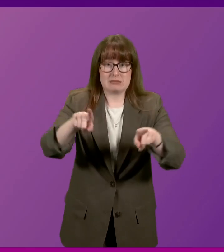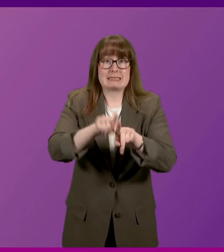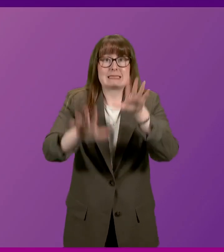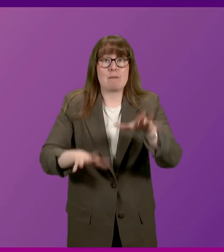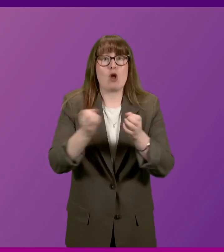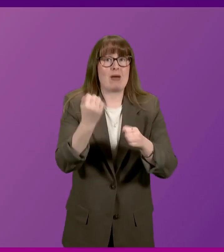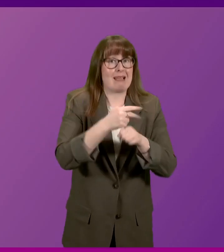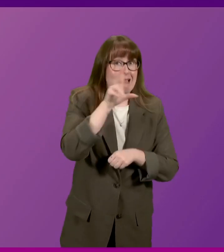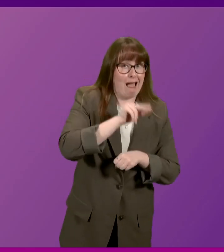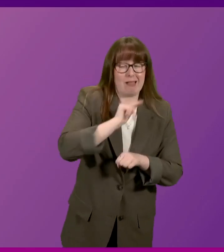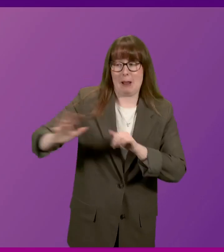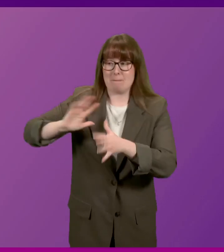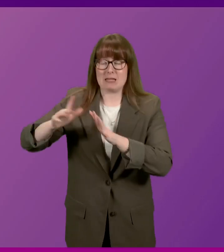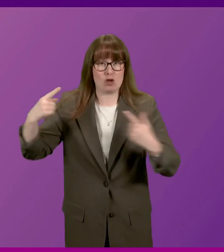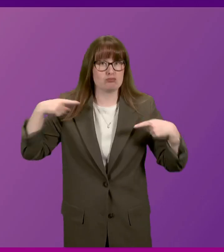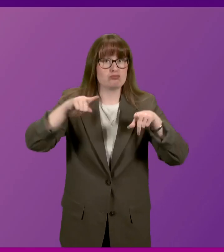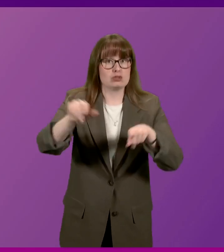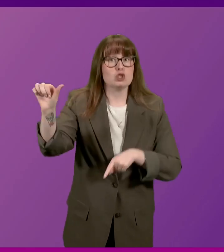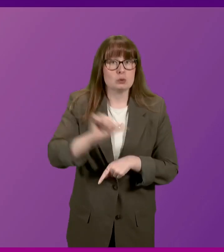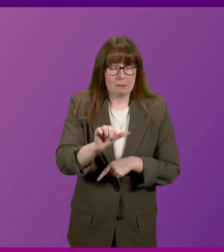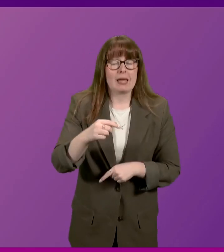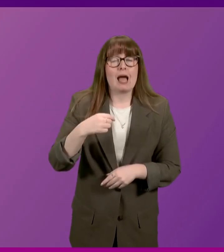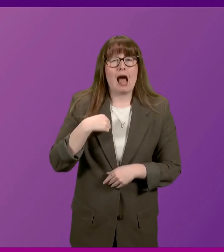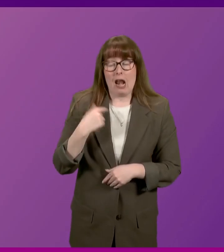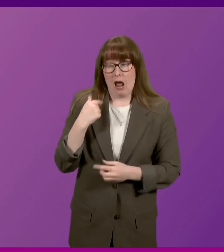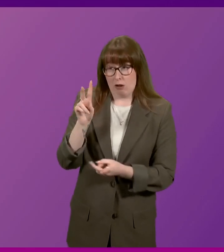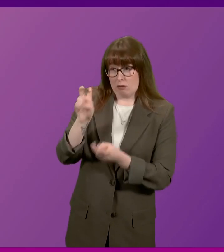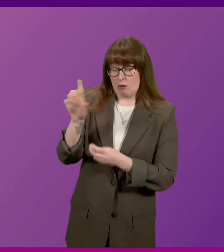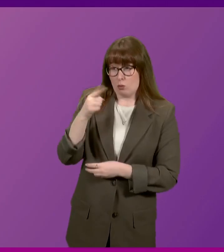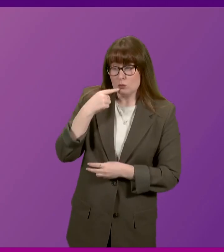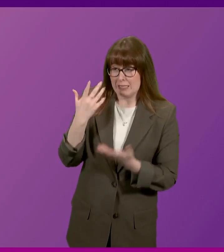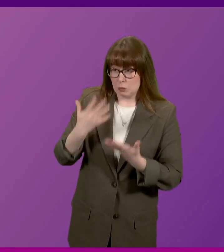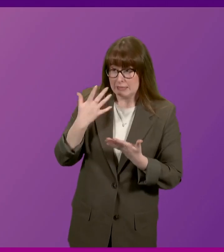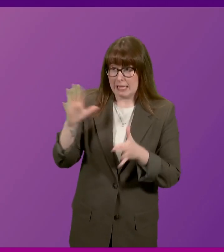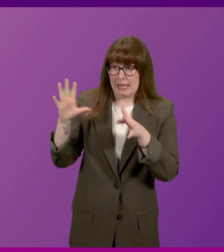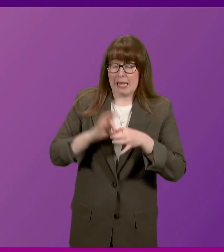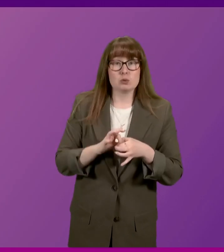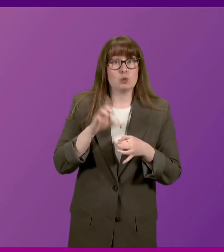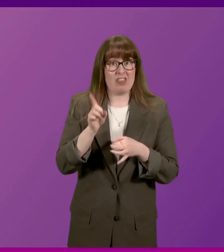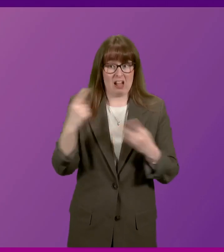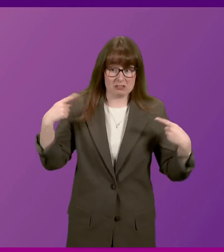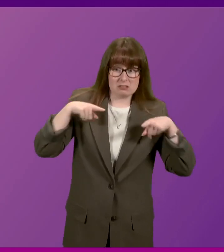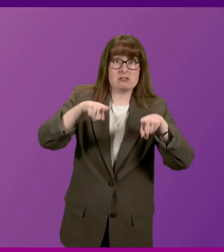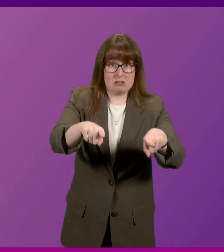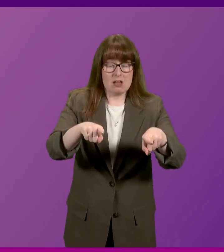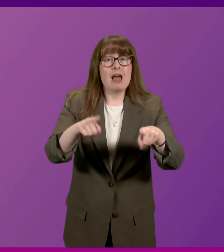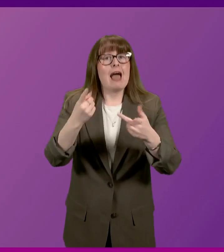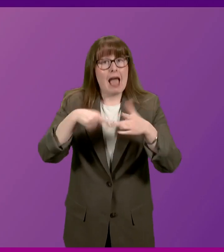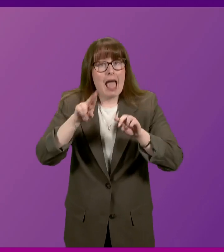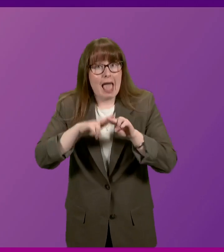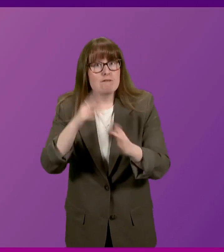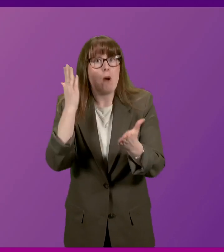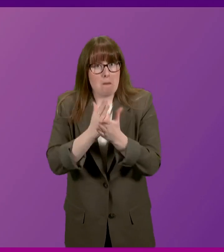And as paying attention to what you're saying today, in regards to that, it would, if there was